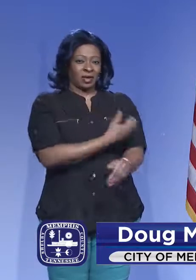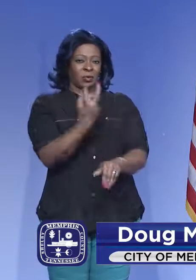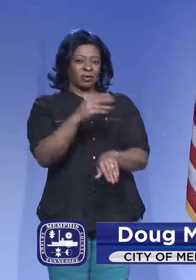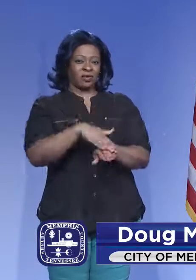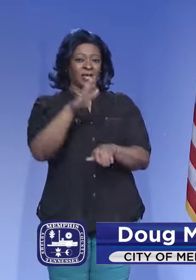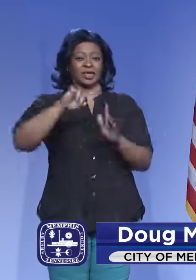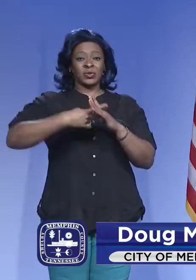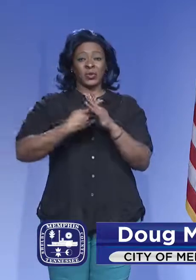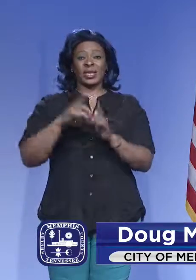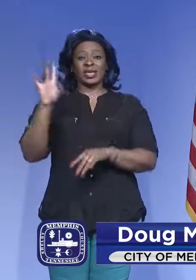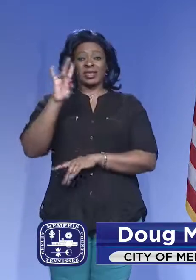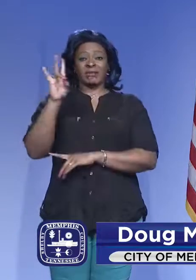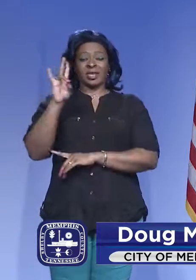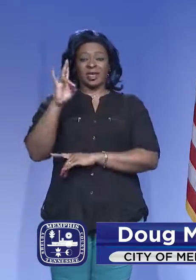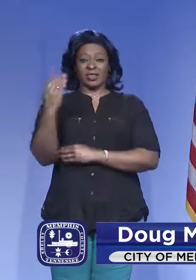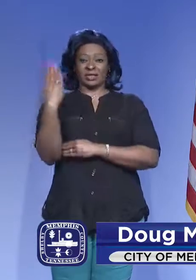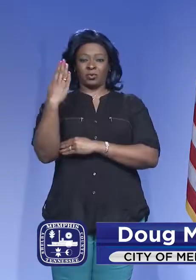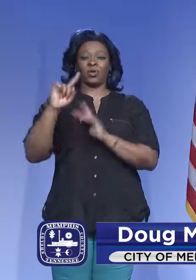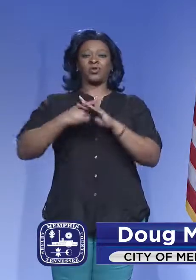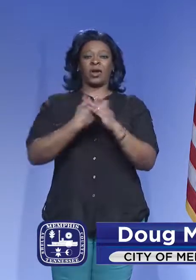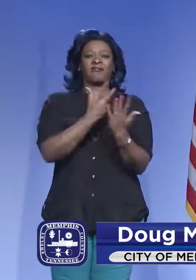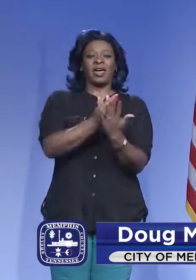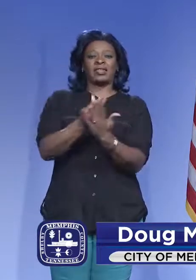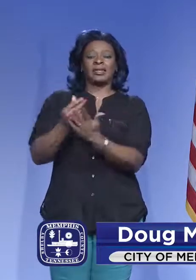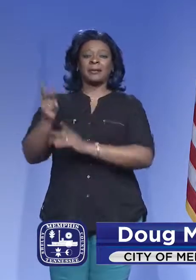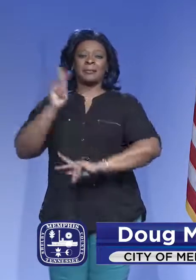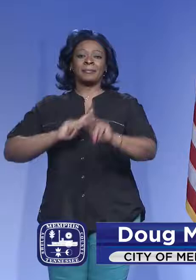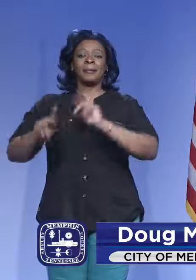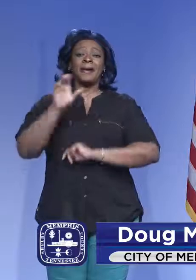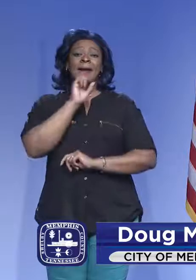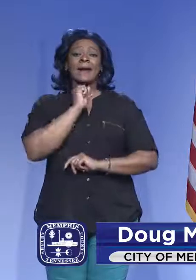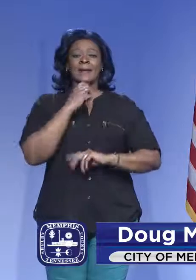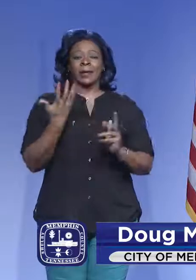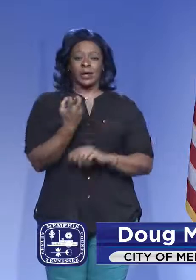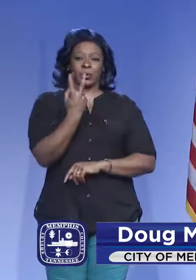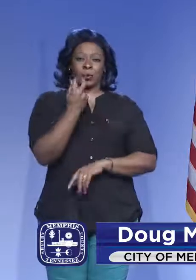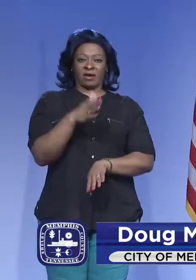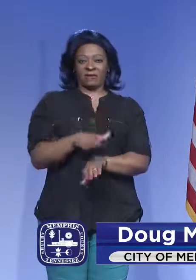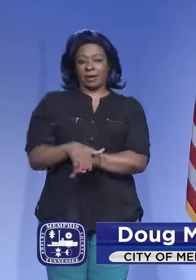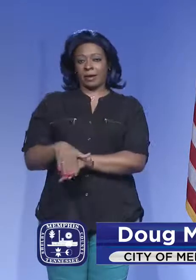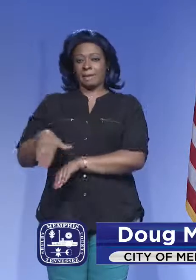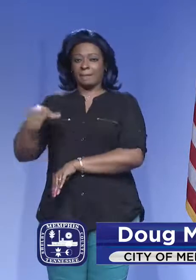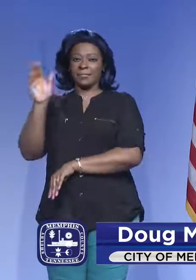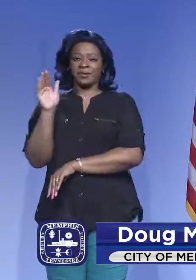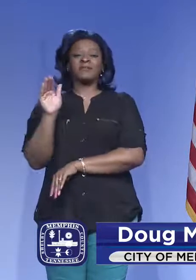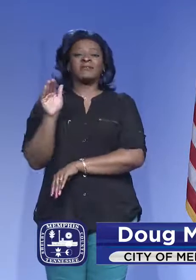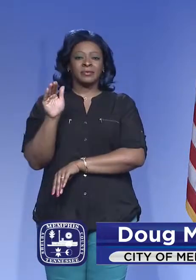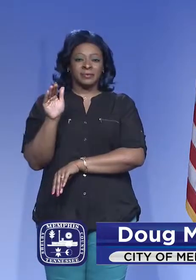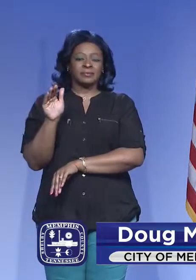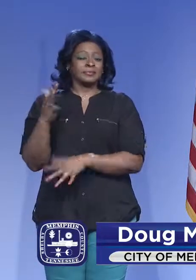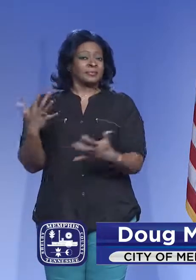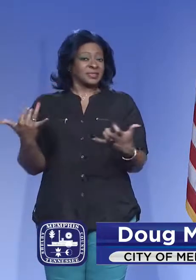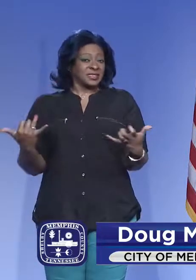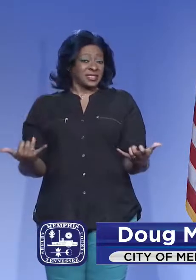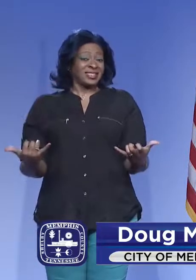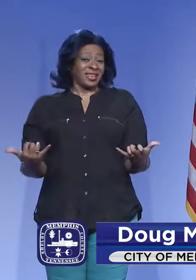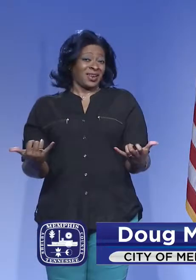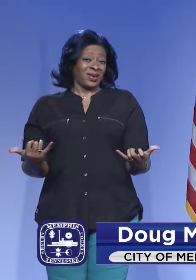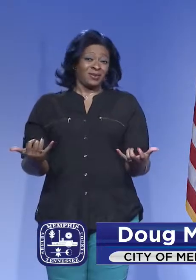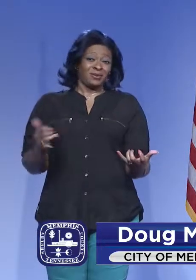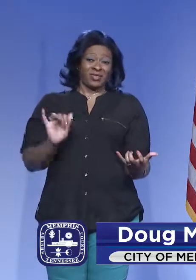7 o'clock, we actually began vaccinating people as young as 12 years old. Now, that